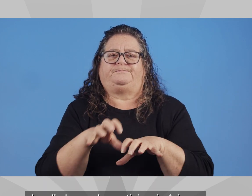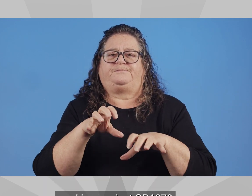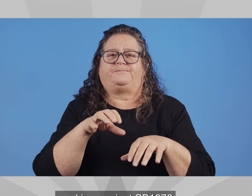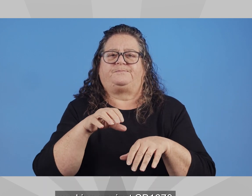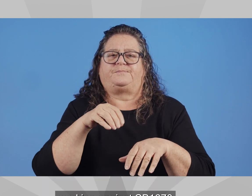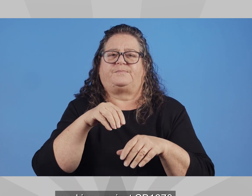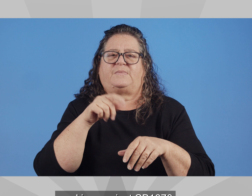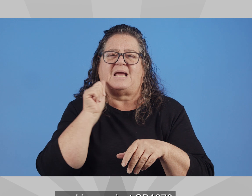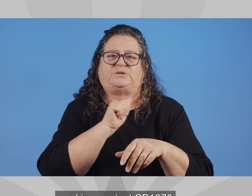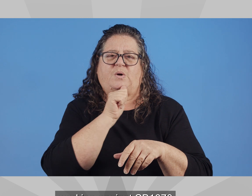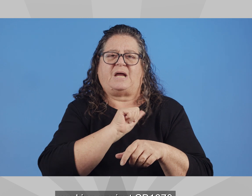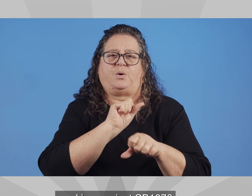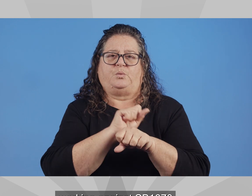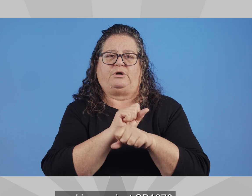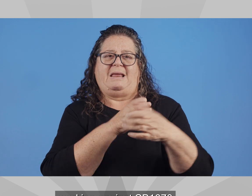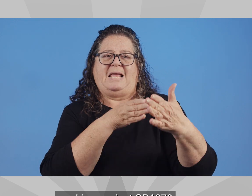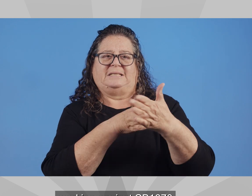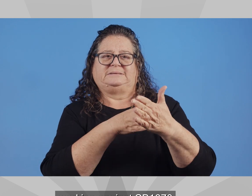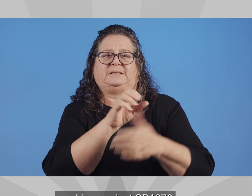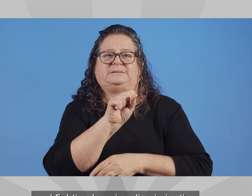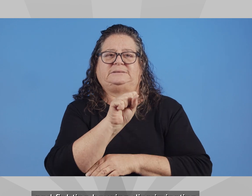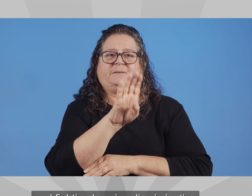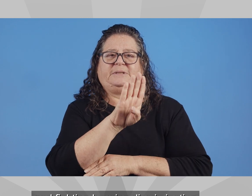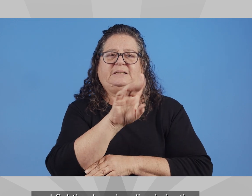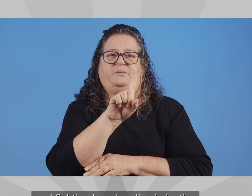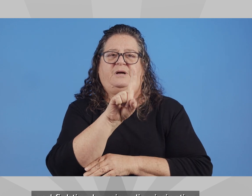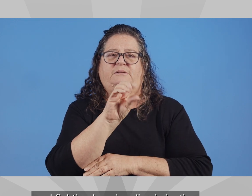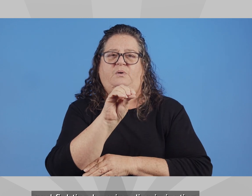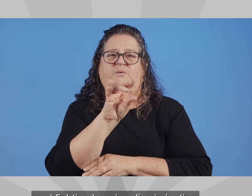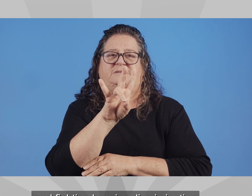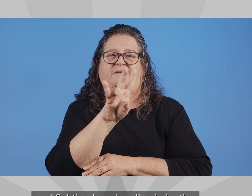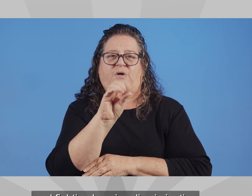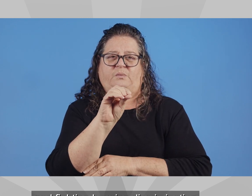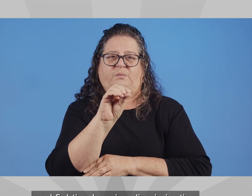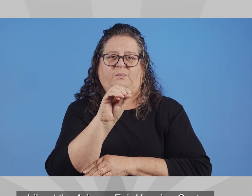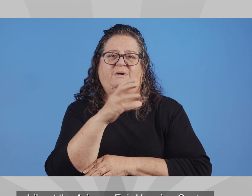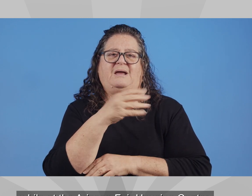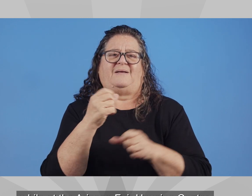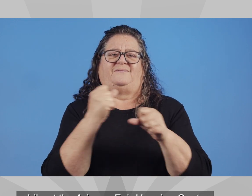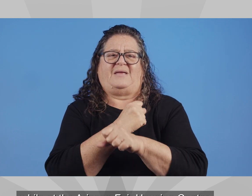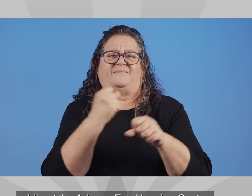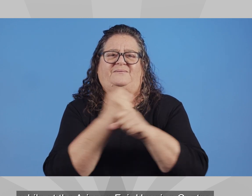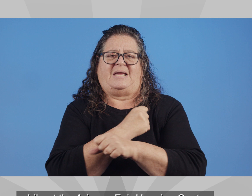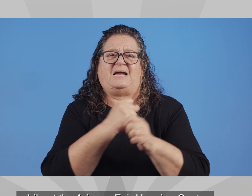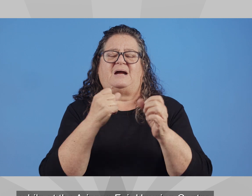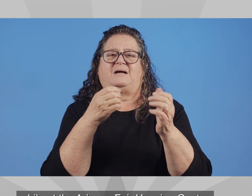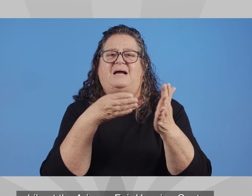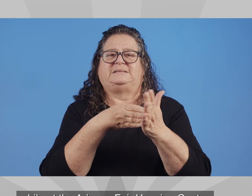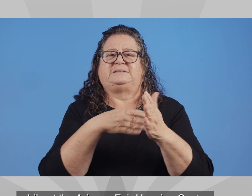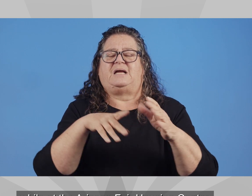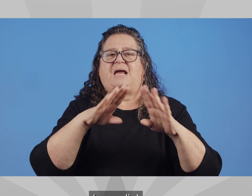Arizona working against SB 1070 and fighting housing discrimination while at the Arizona Fair